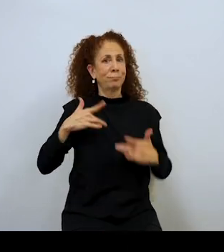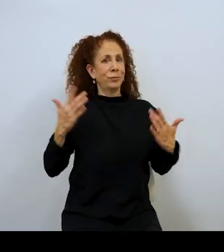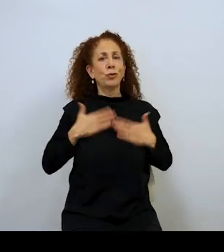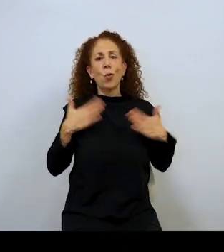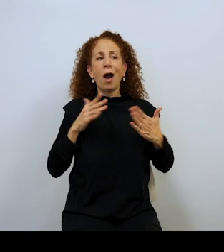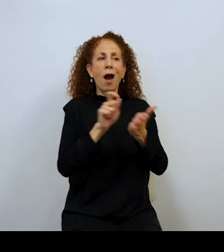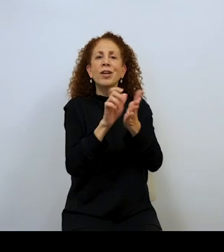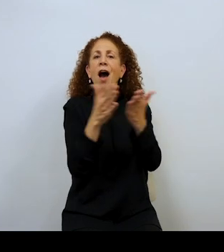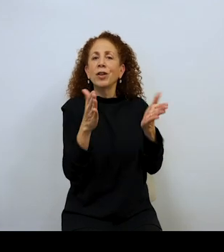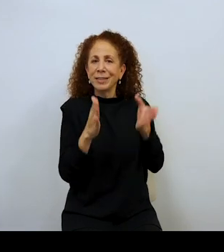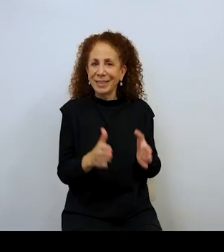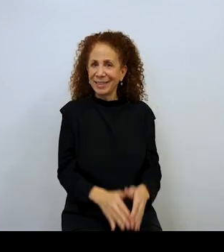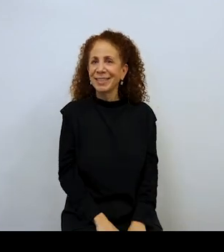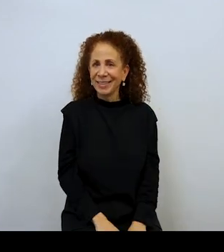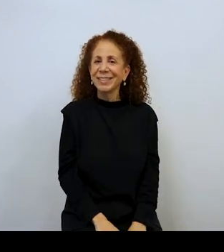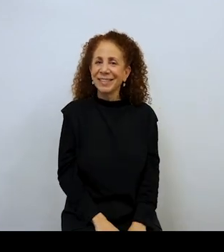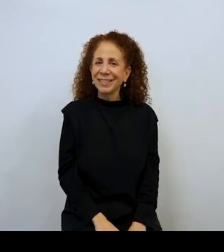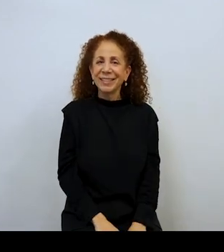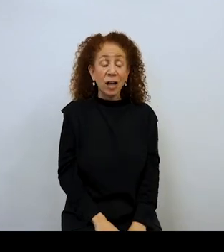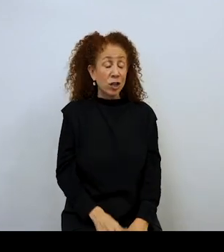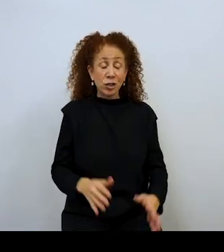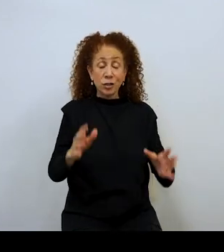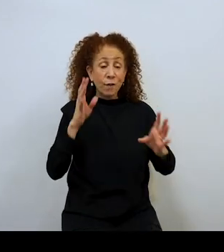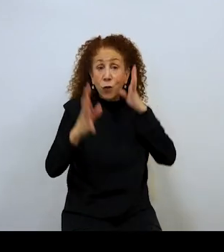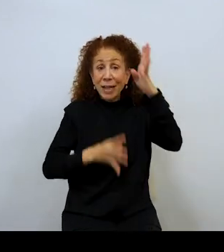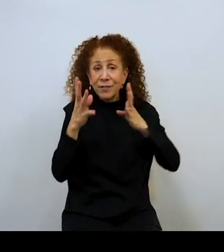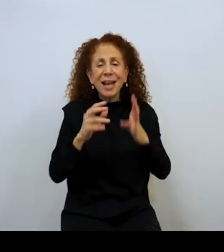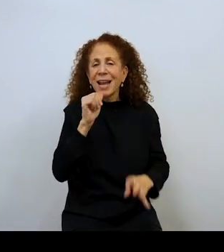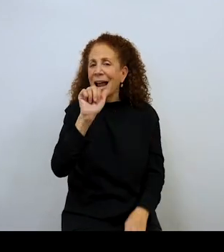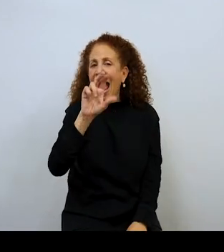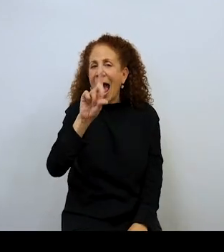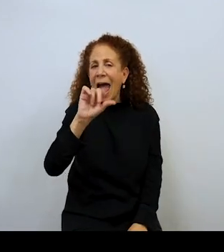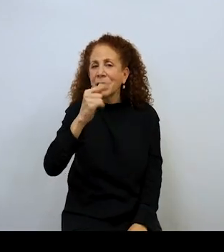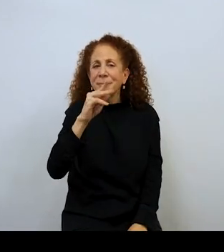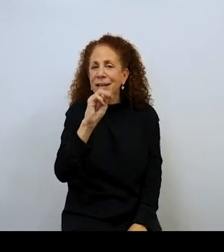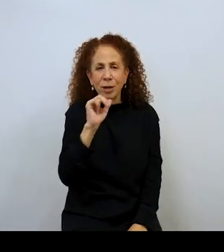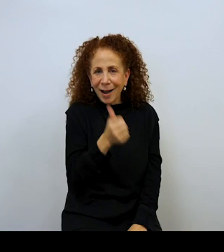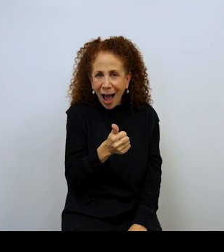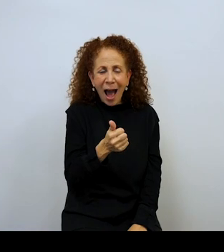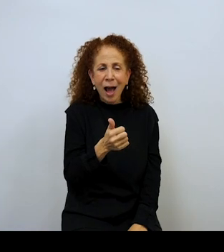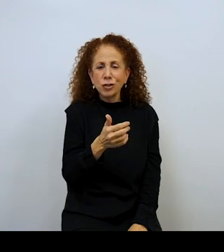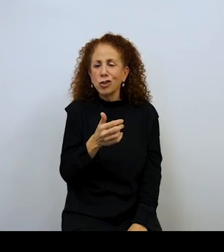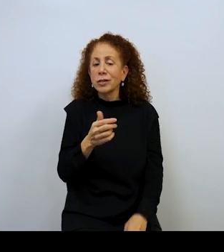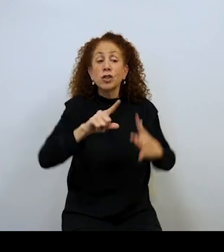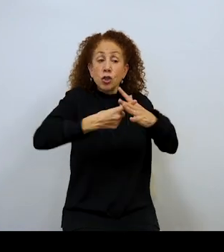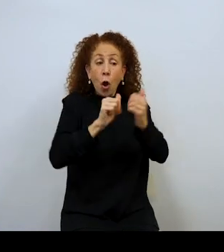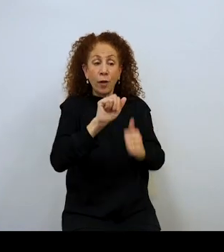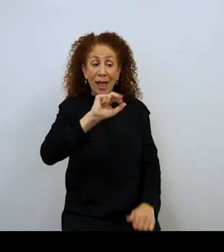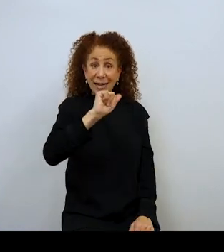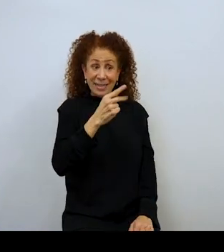of the novelist doing the very freewheeling, not even adaptation, it just, you know, it started with Antigone, let's see where we can